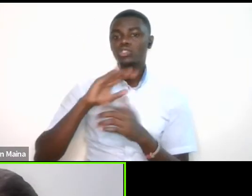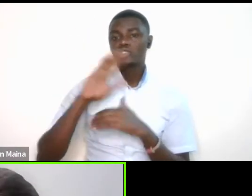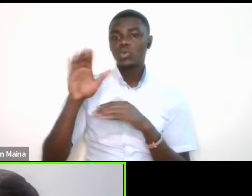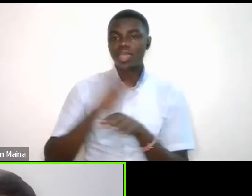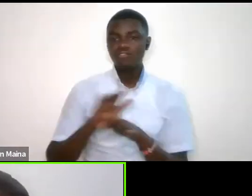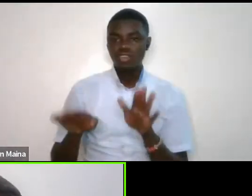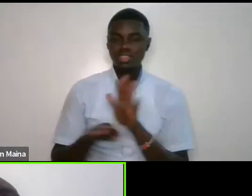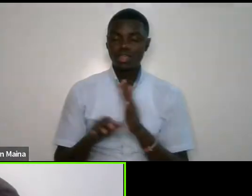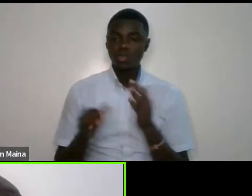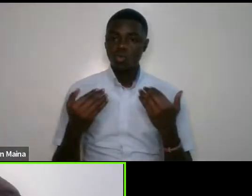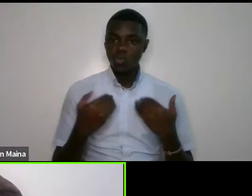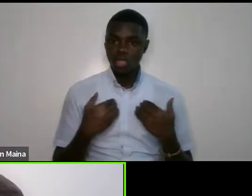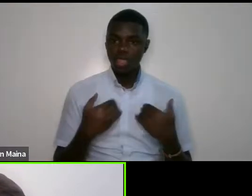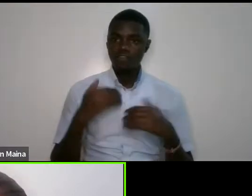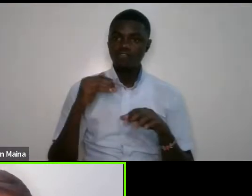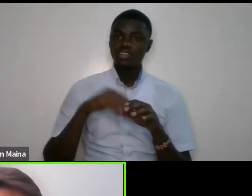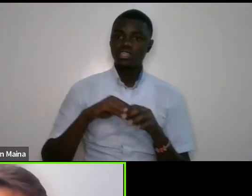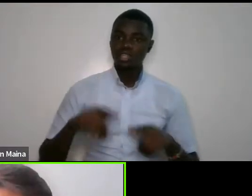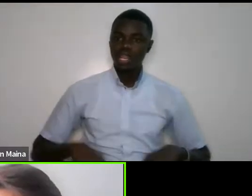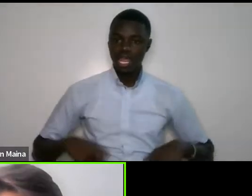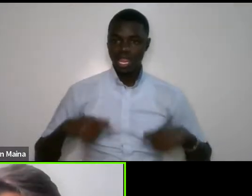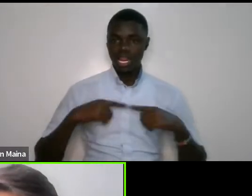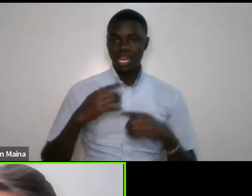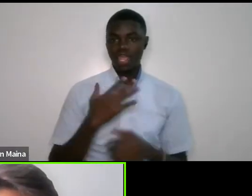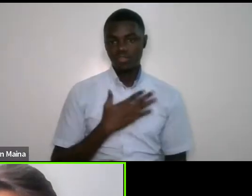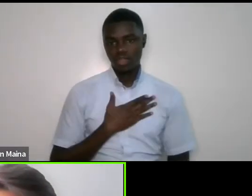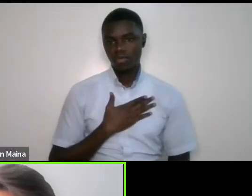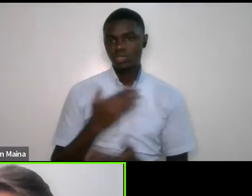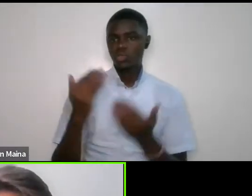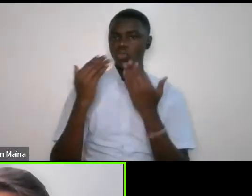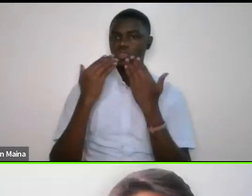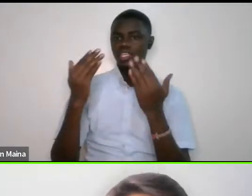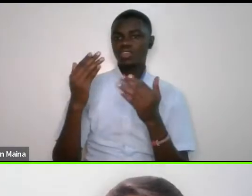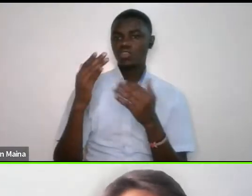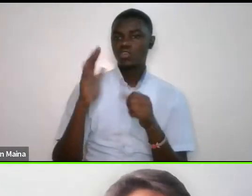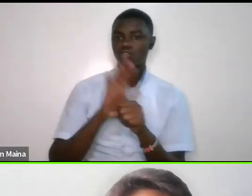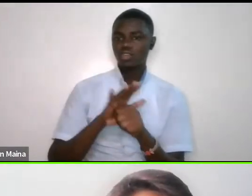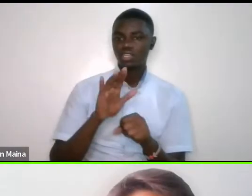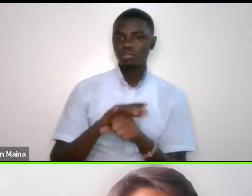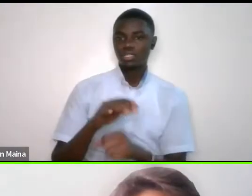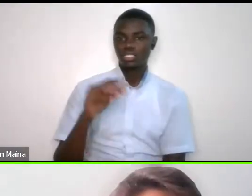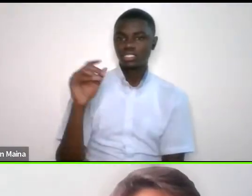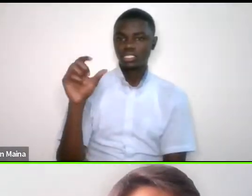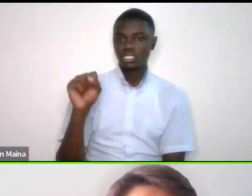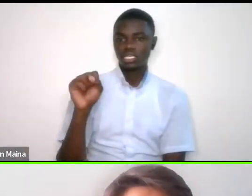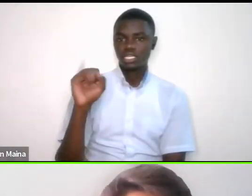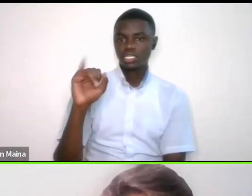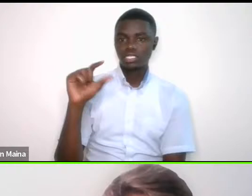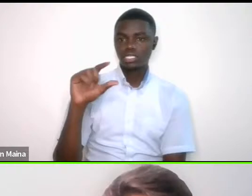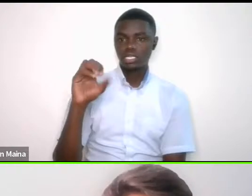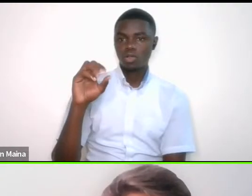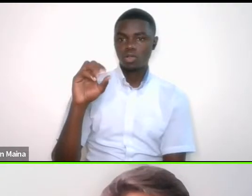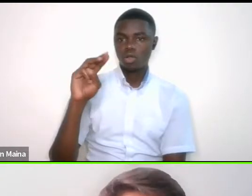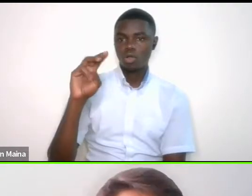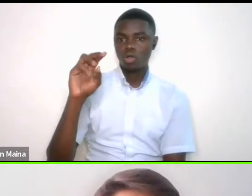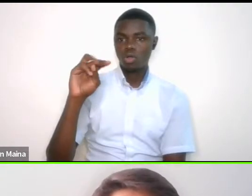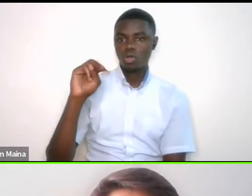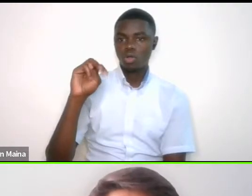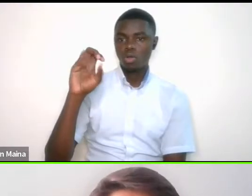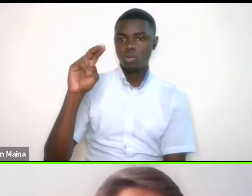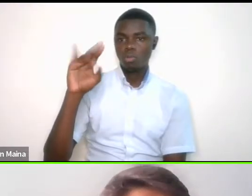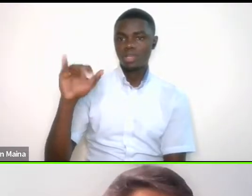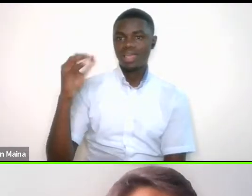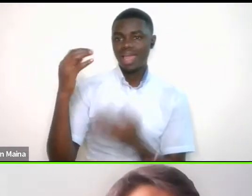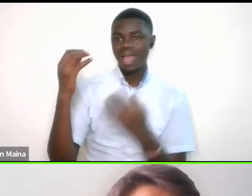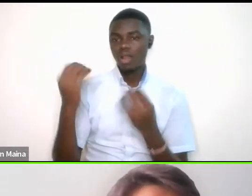to do in our lives. Thank you so much, Dr. Sigamoni. I do believe a lot of people will enjoy your presentation,